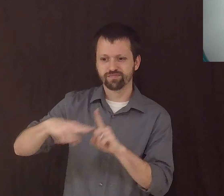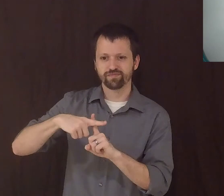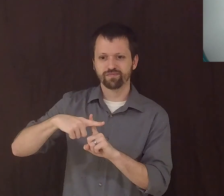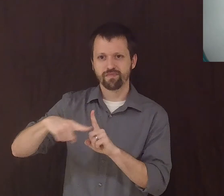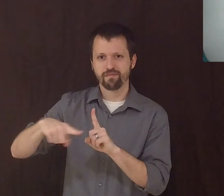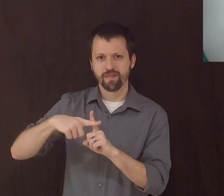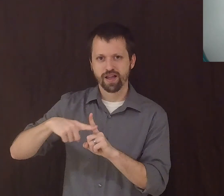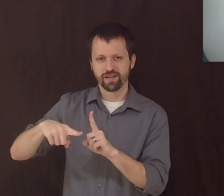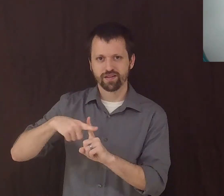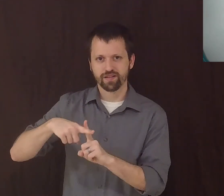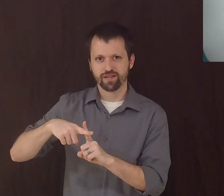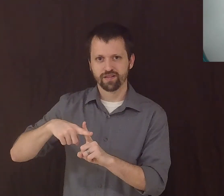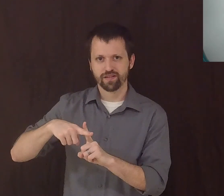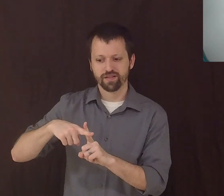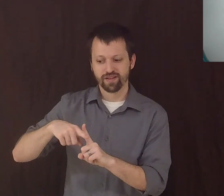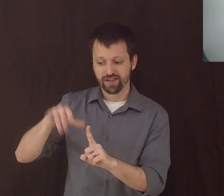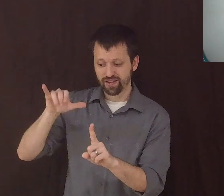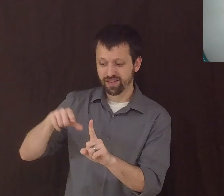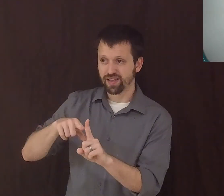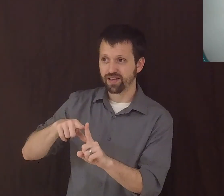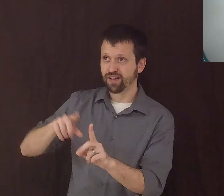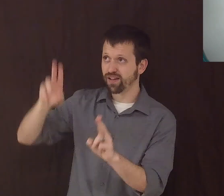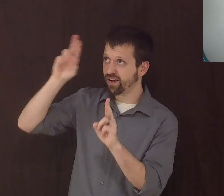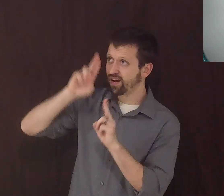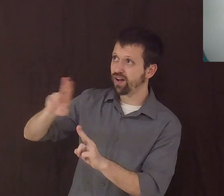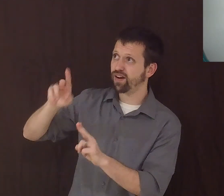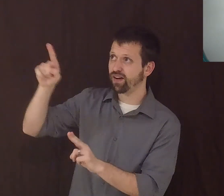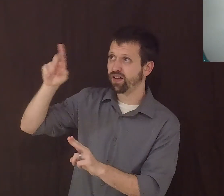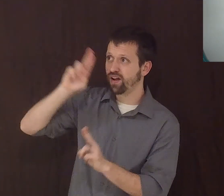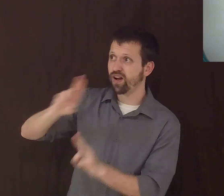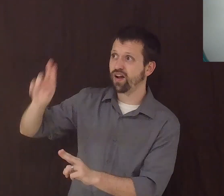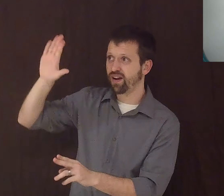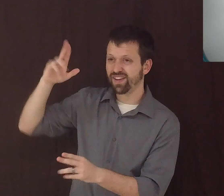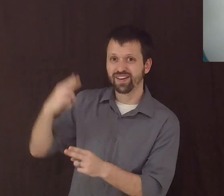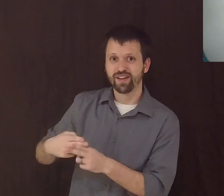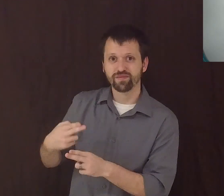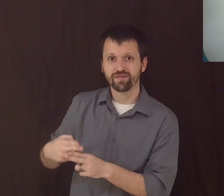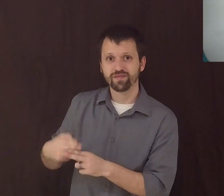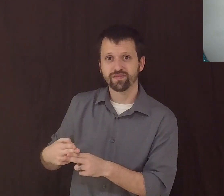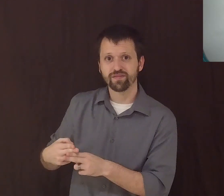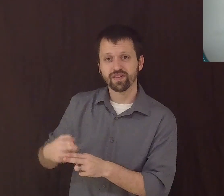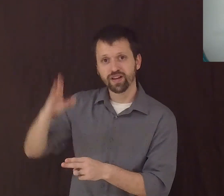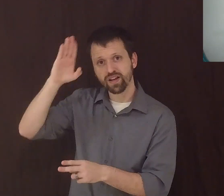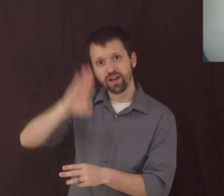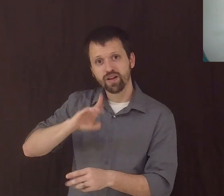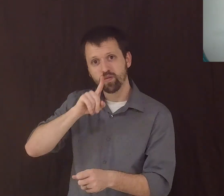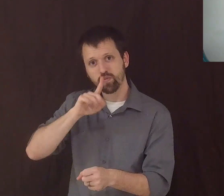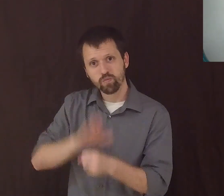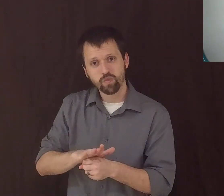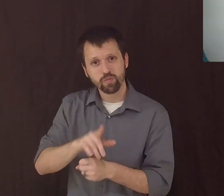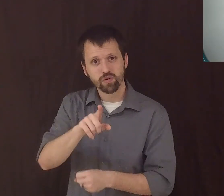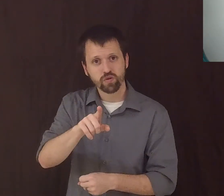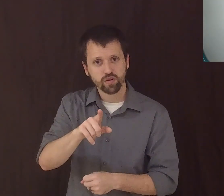something positive that will bring glory to Him and to His name. God has promised you that no matter what